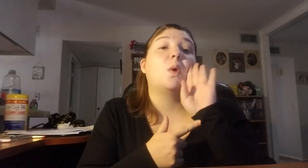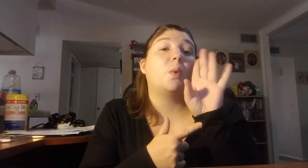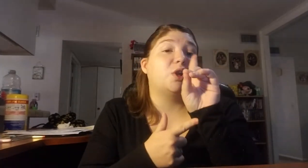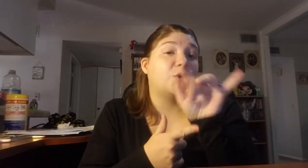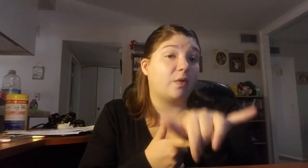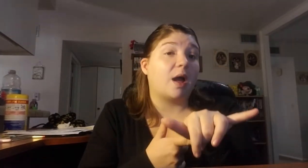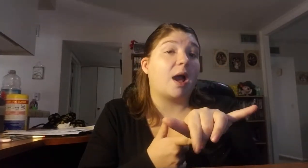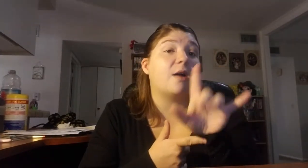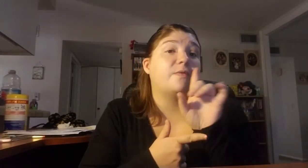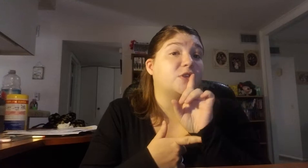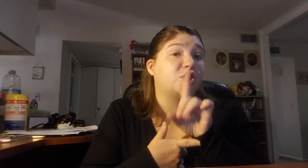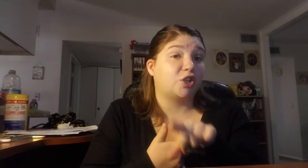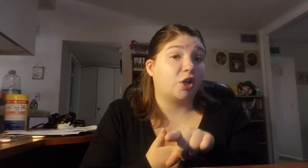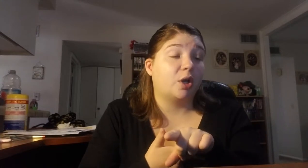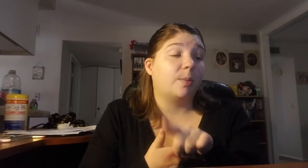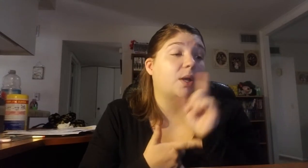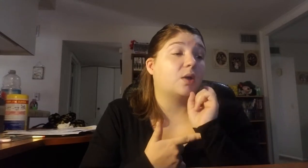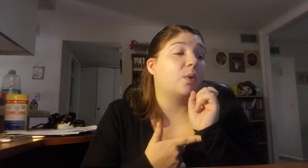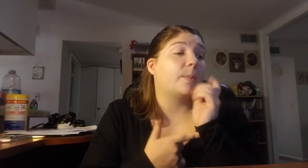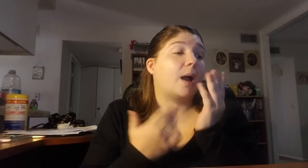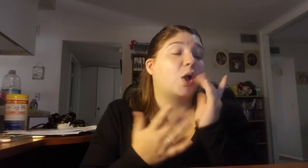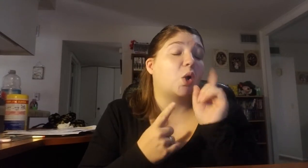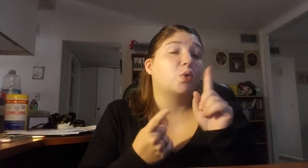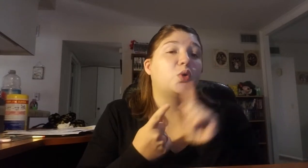will do that for sure, because we might go to,